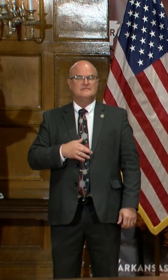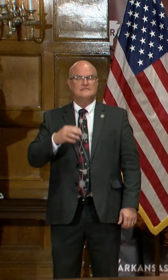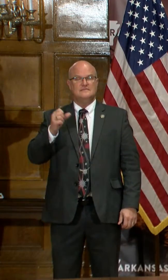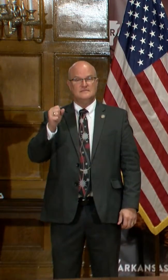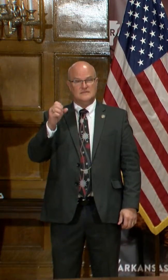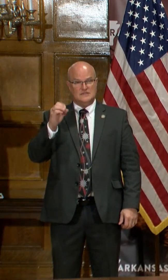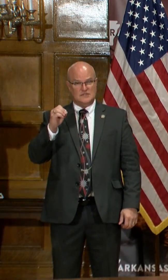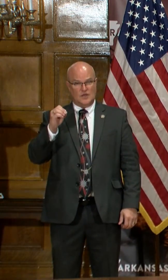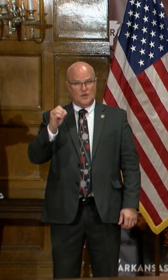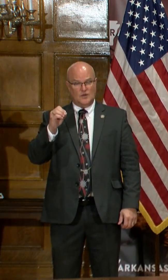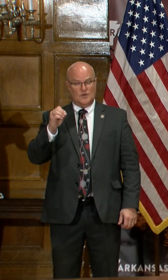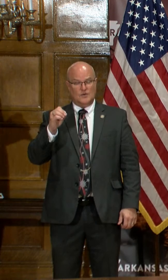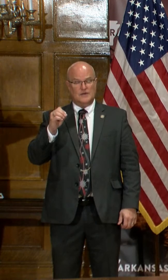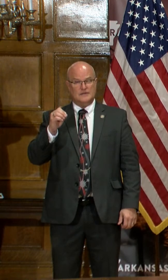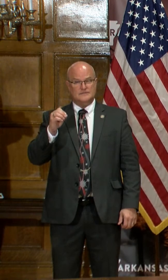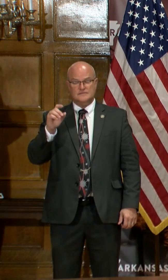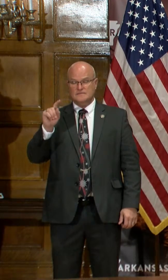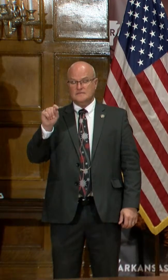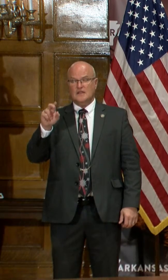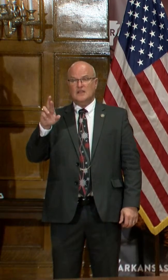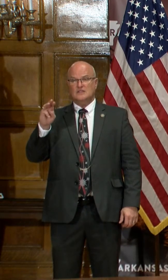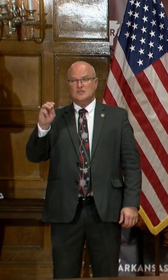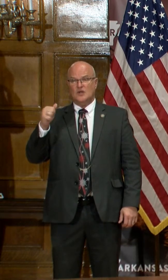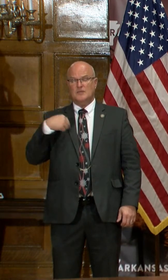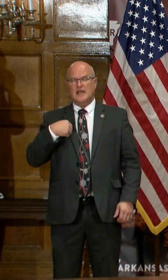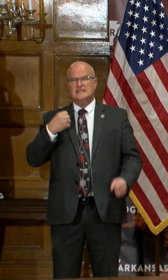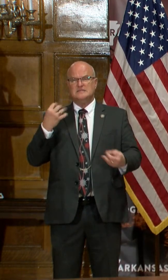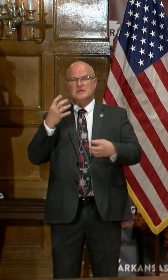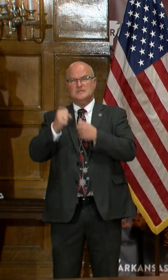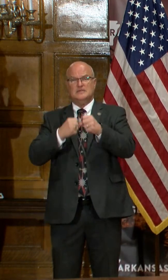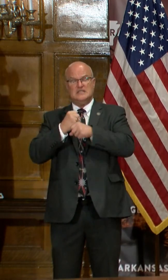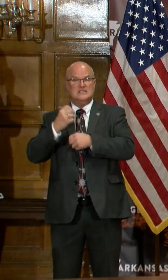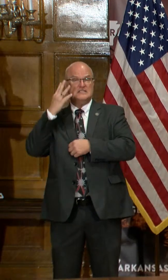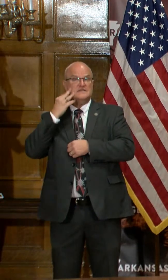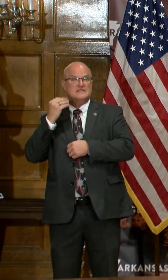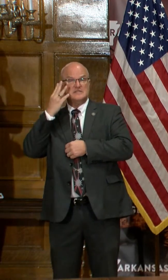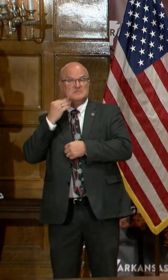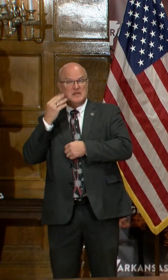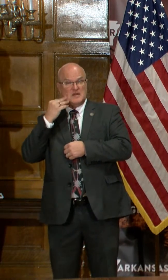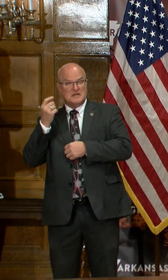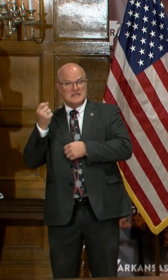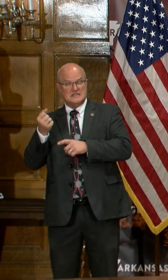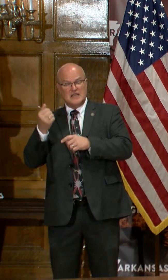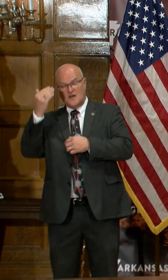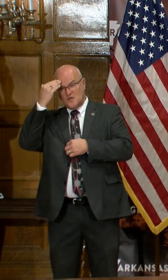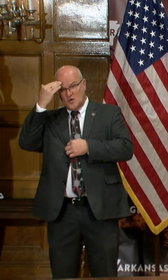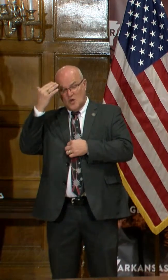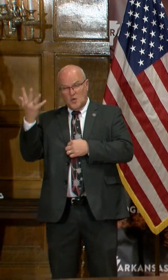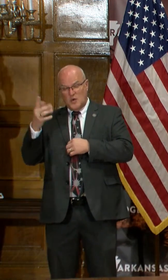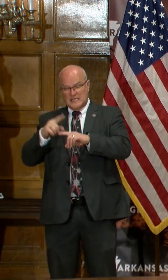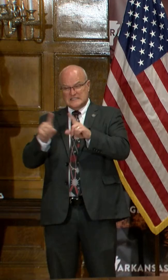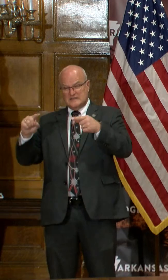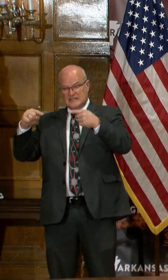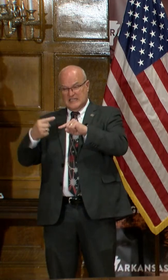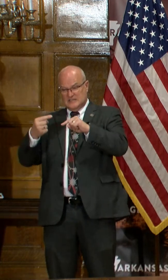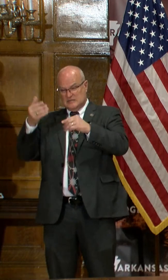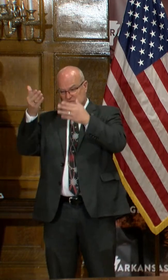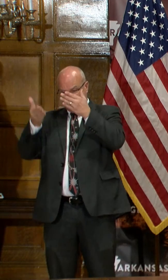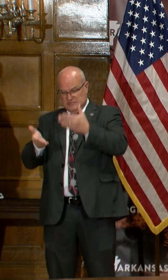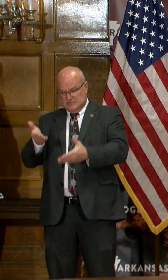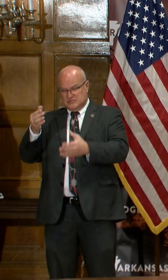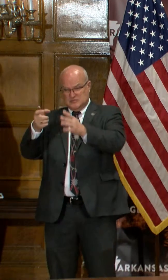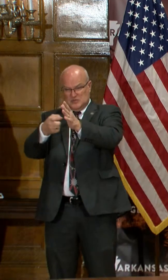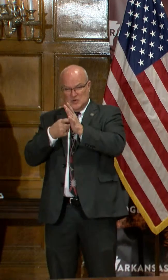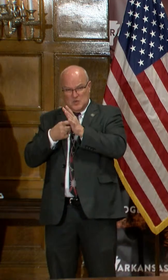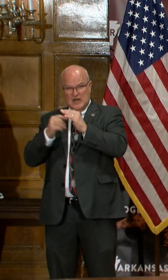So unlike trauma that has multiple years of experience in terms of knowing what different injury patterns